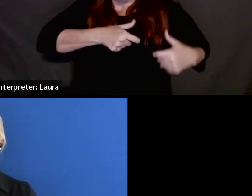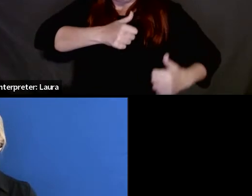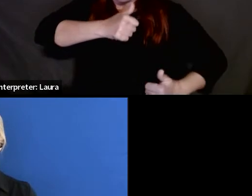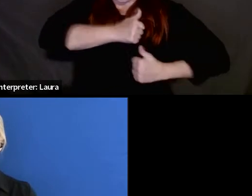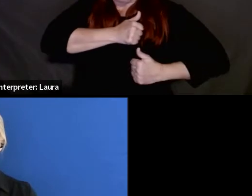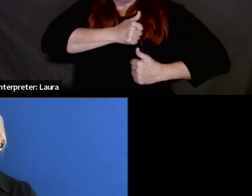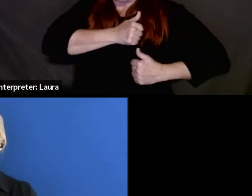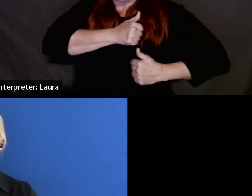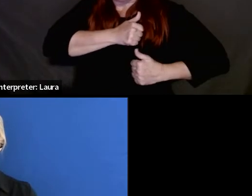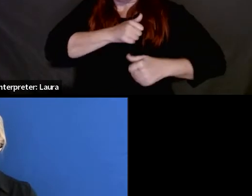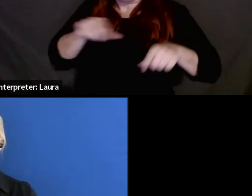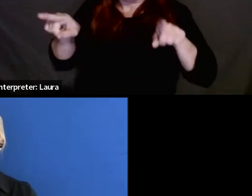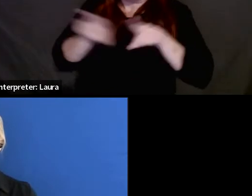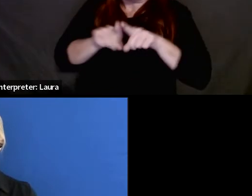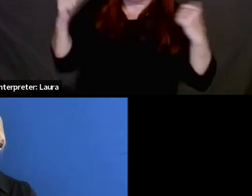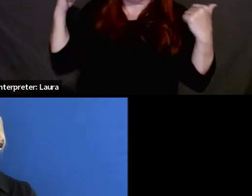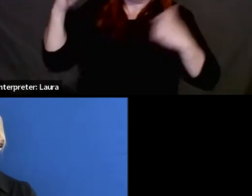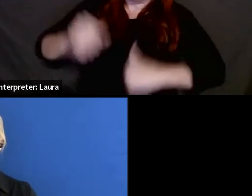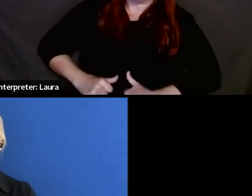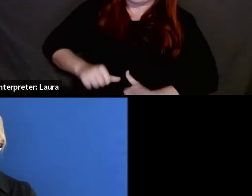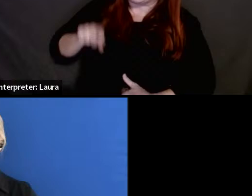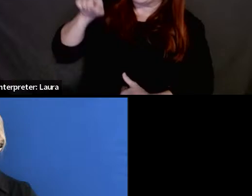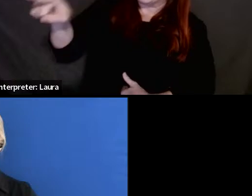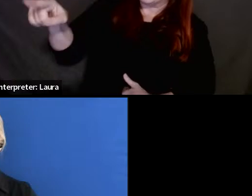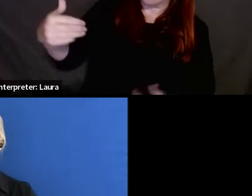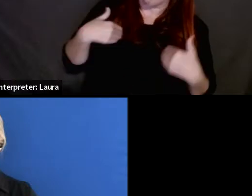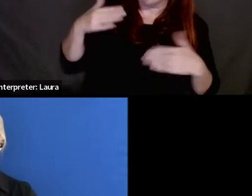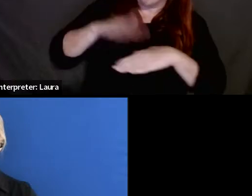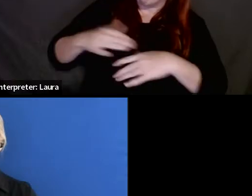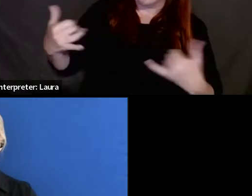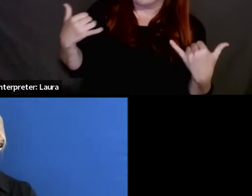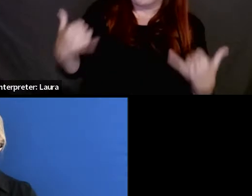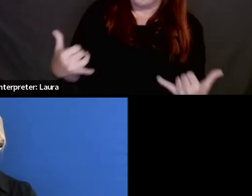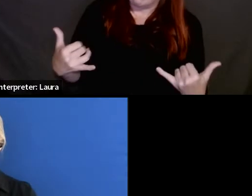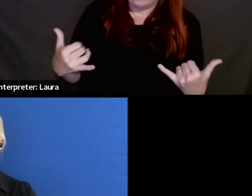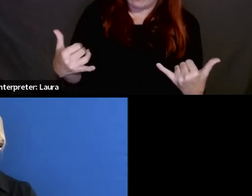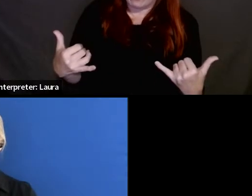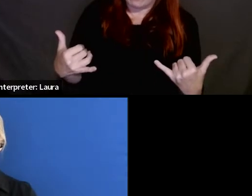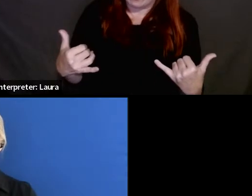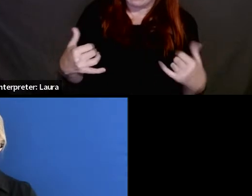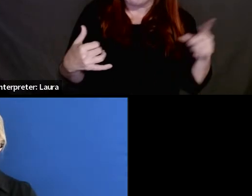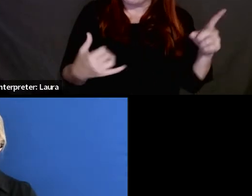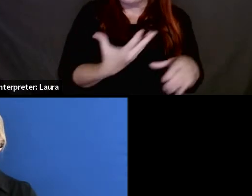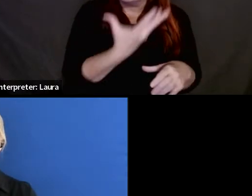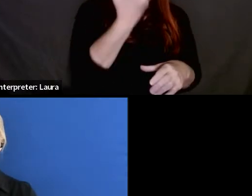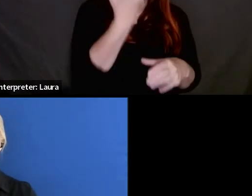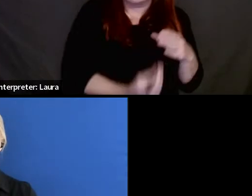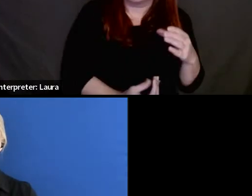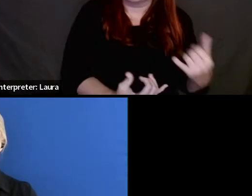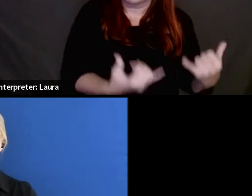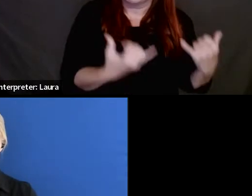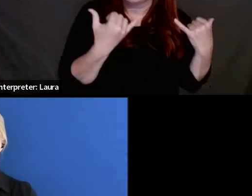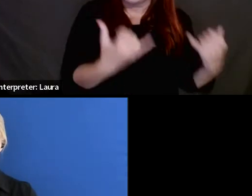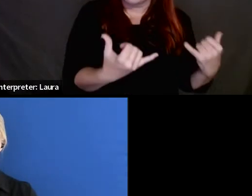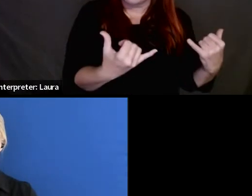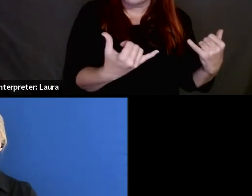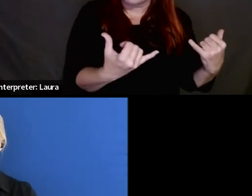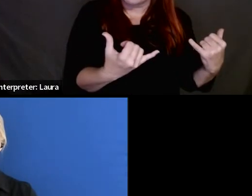on the same jacket you're wearing. And he's gone.